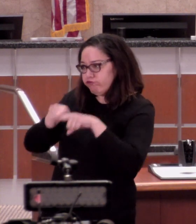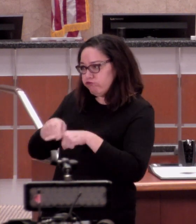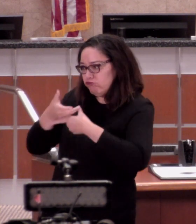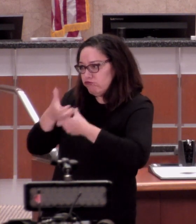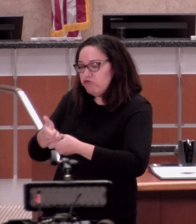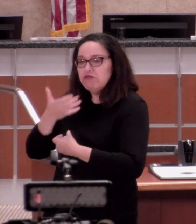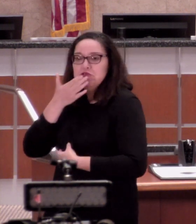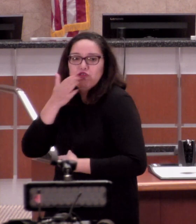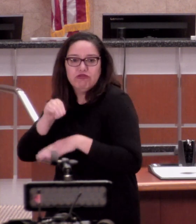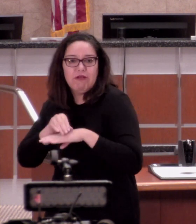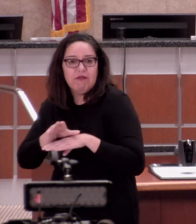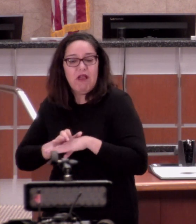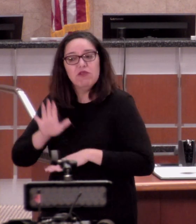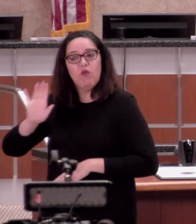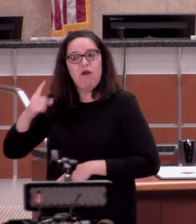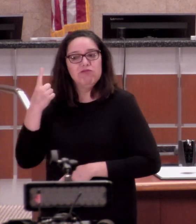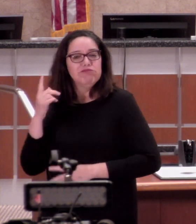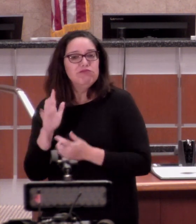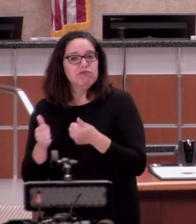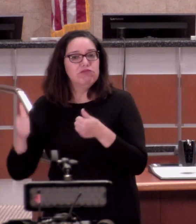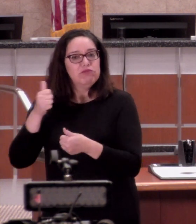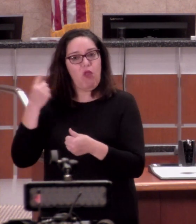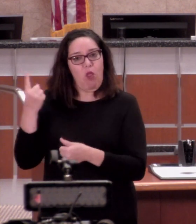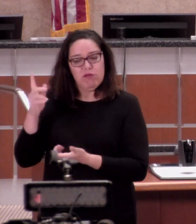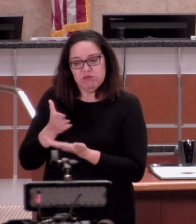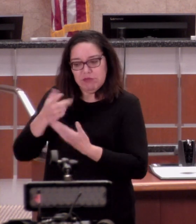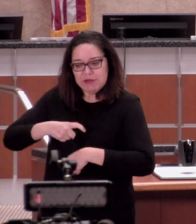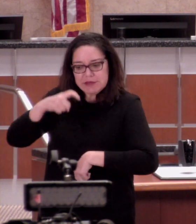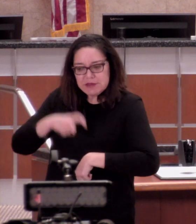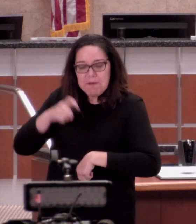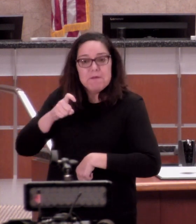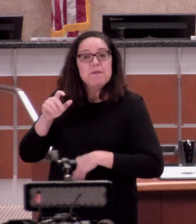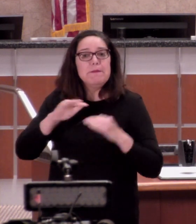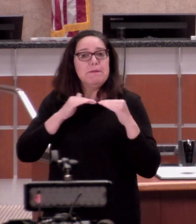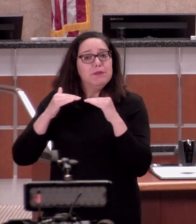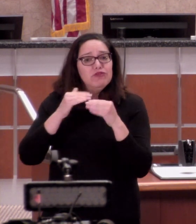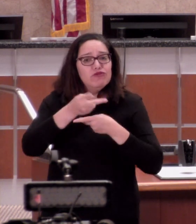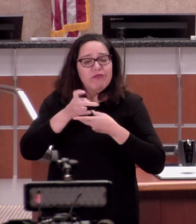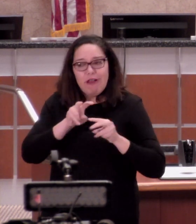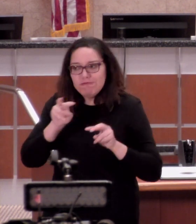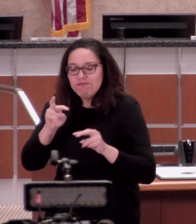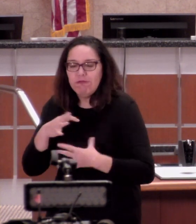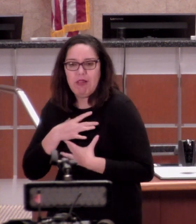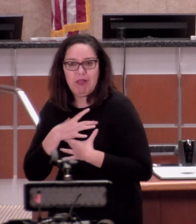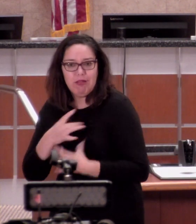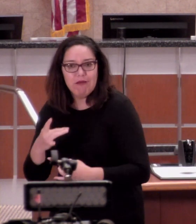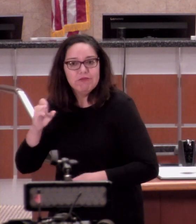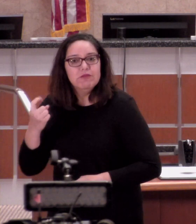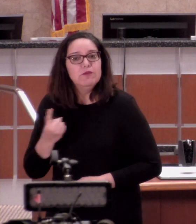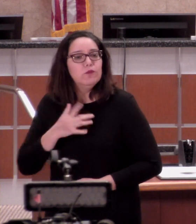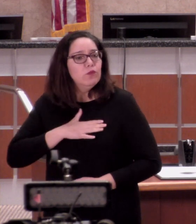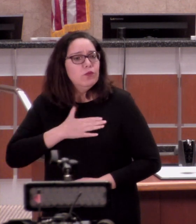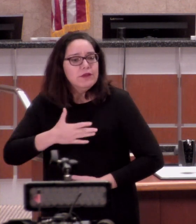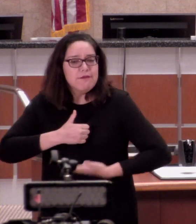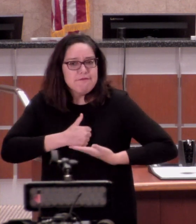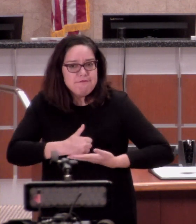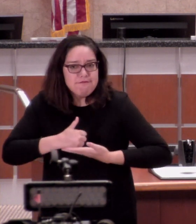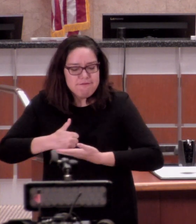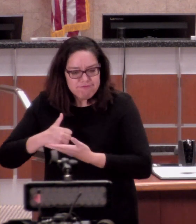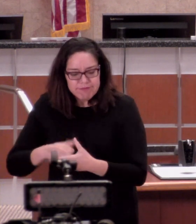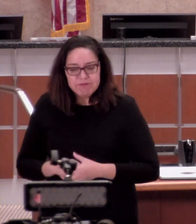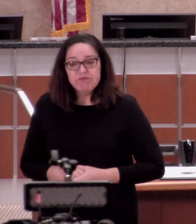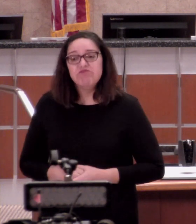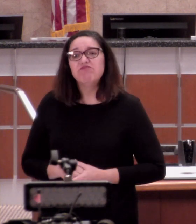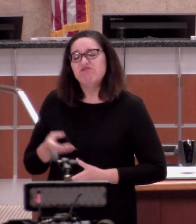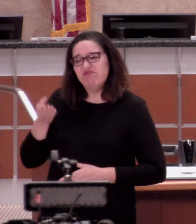of his sergeants, Terrell was always on time, very well liked by his peers and supervisors, and always willing to lend a hand. He